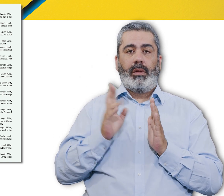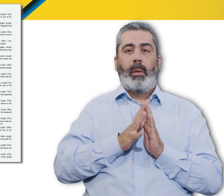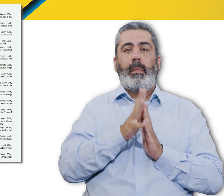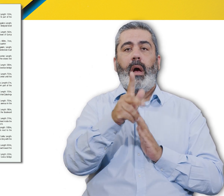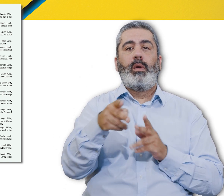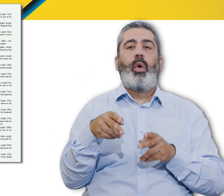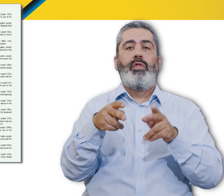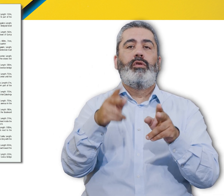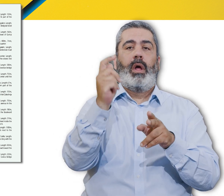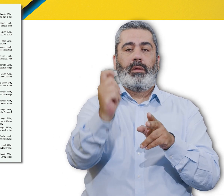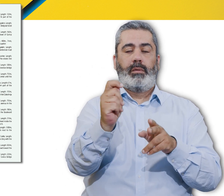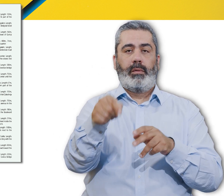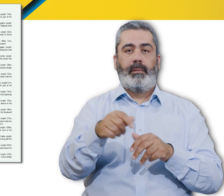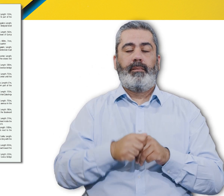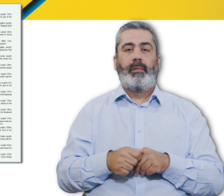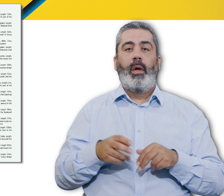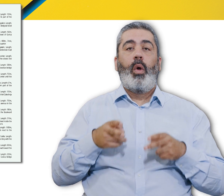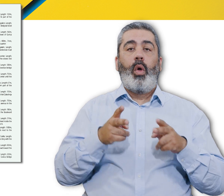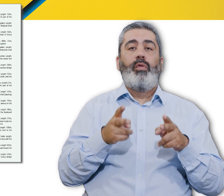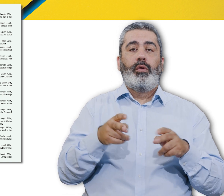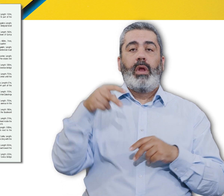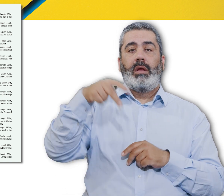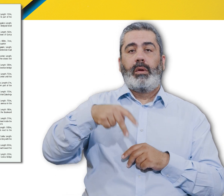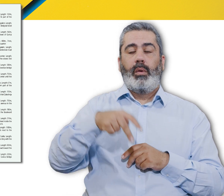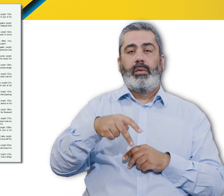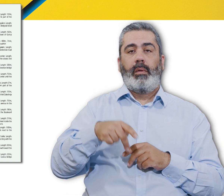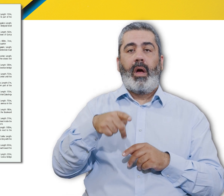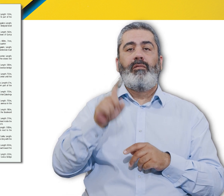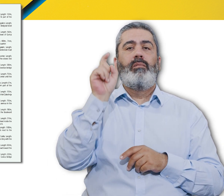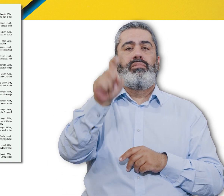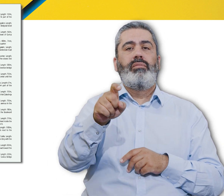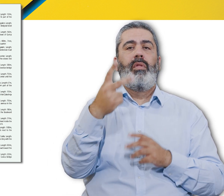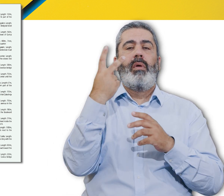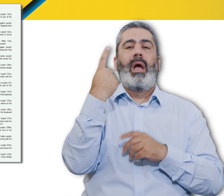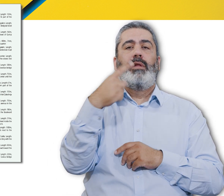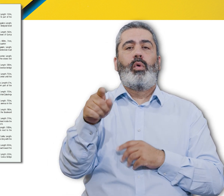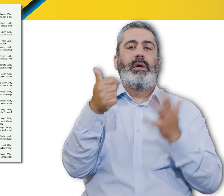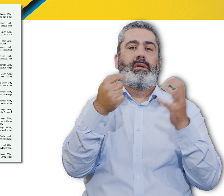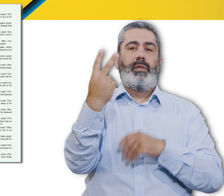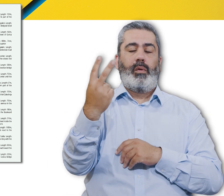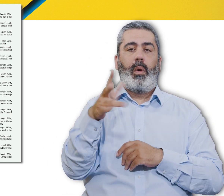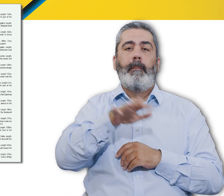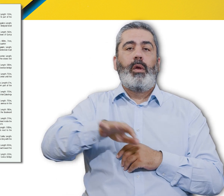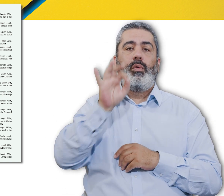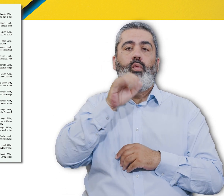elevation, 29 m. The most upper street of Gorica Quarter. Mbrica Alley